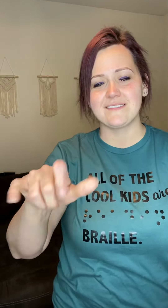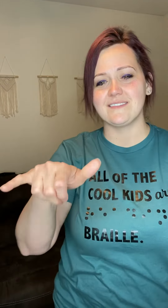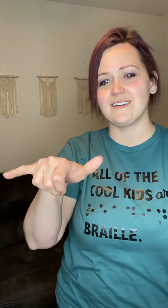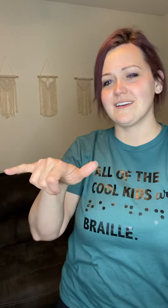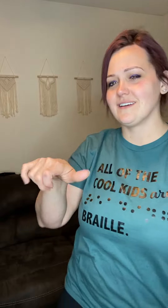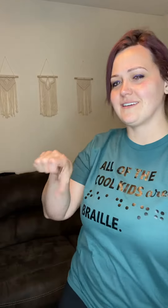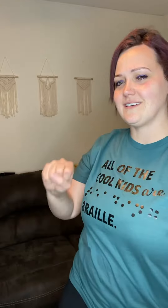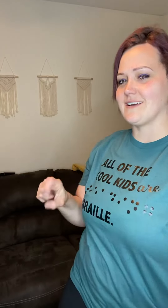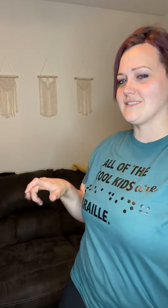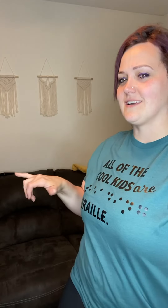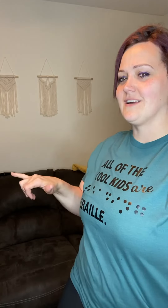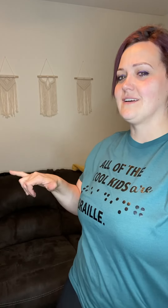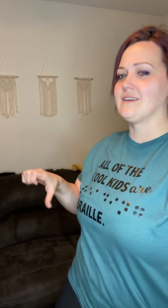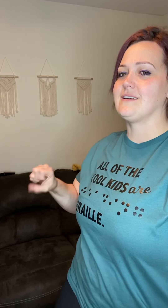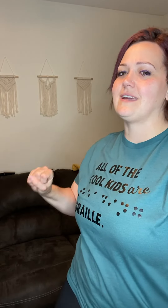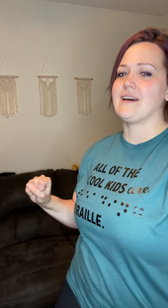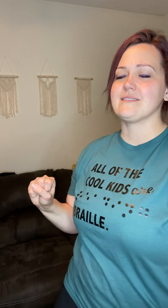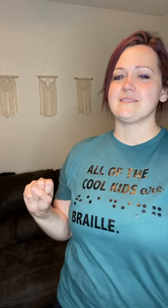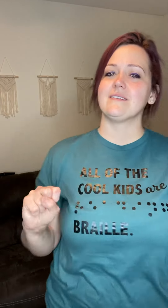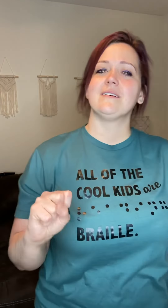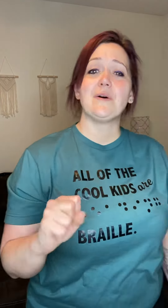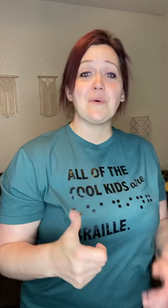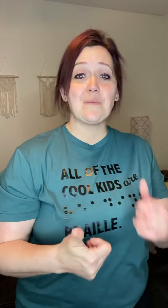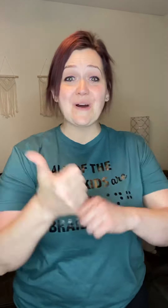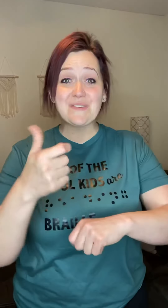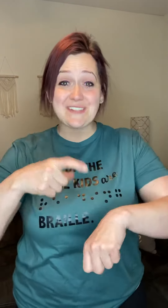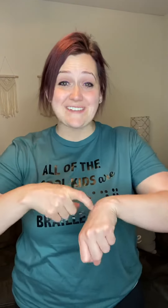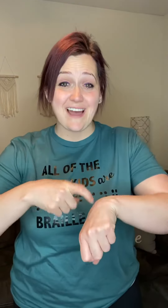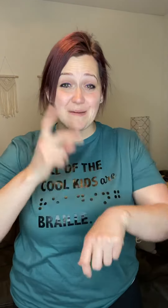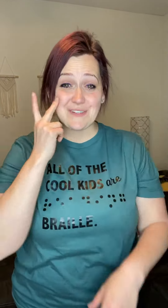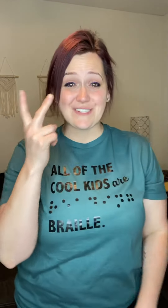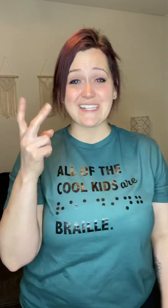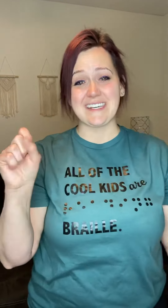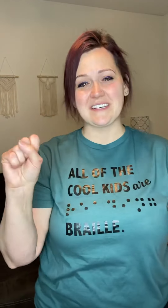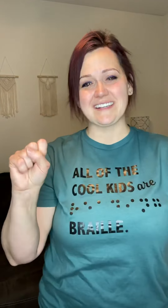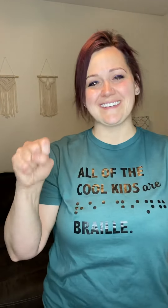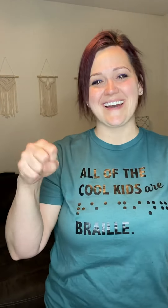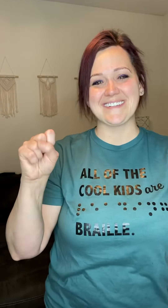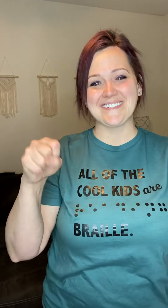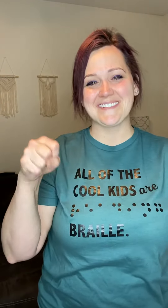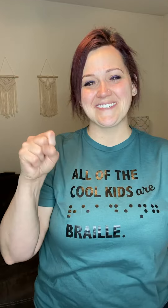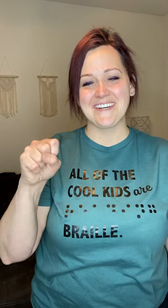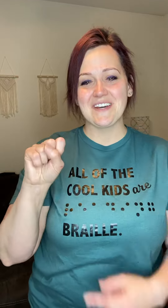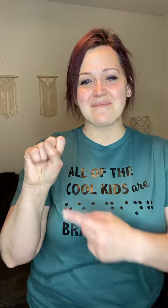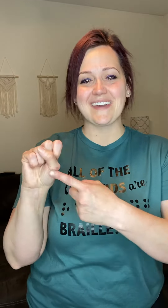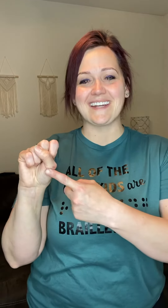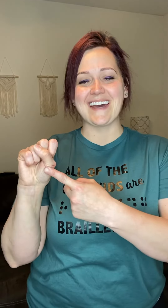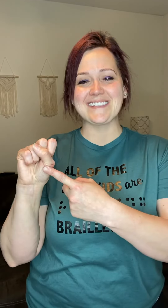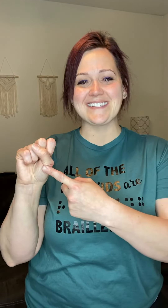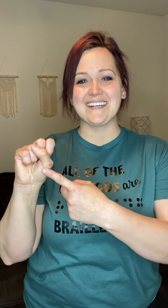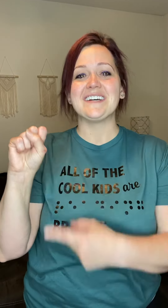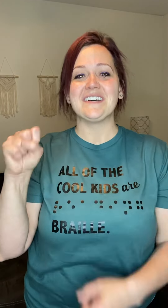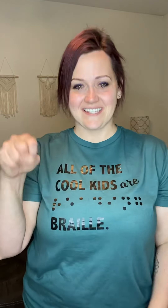yes, yes, yes. Most of the time you'll see yes. Make an S.